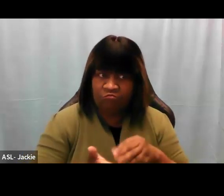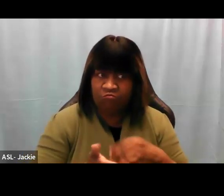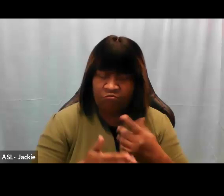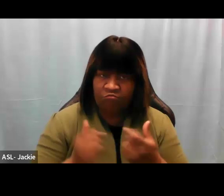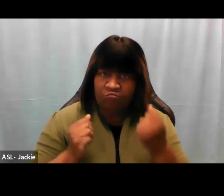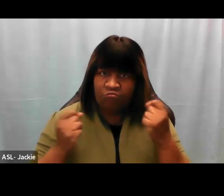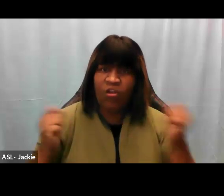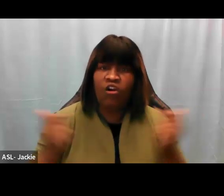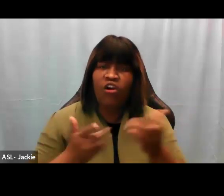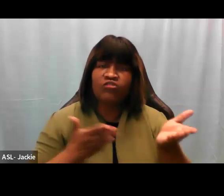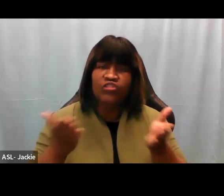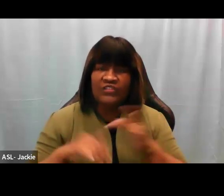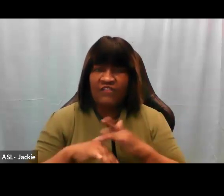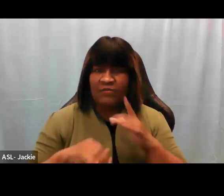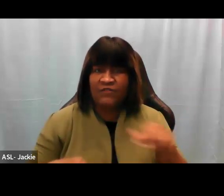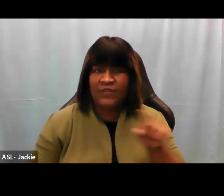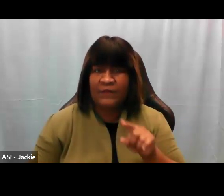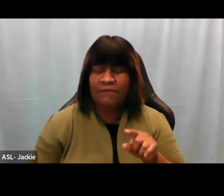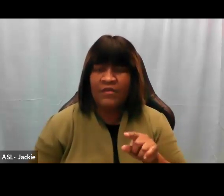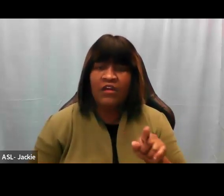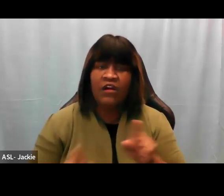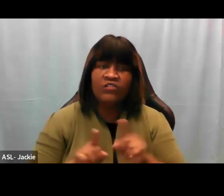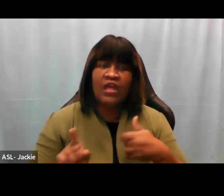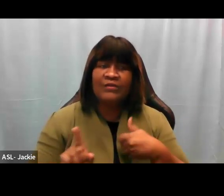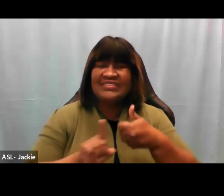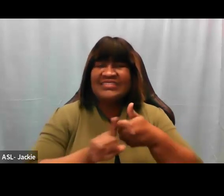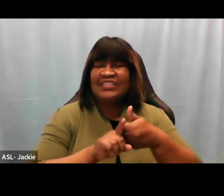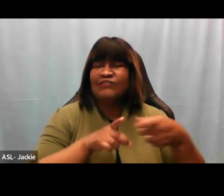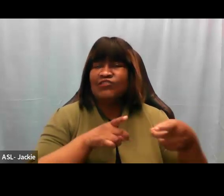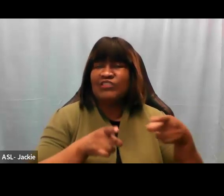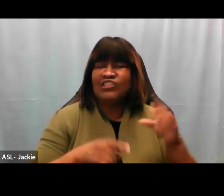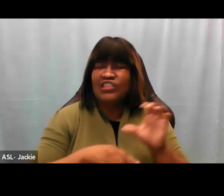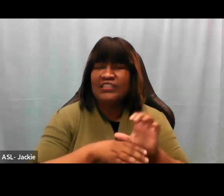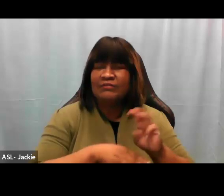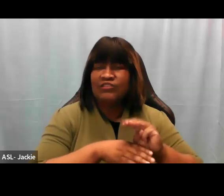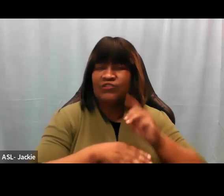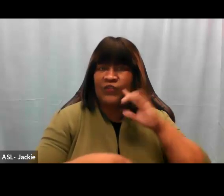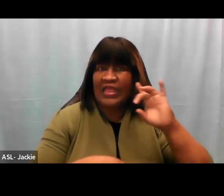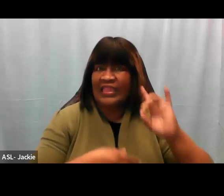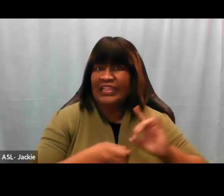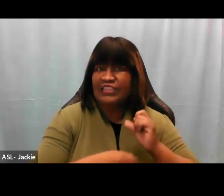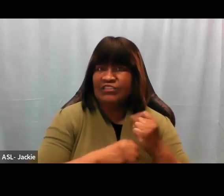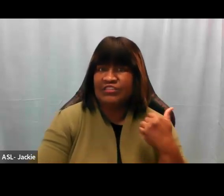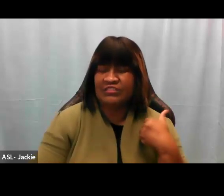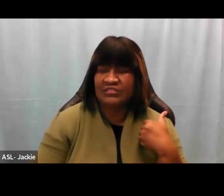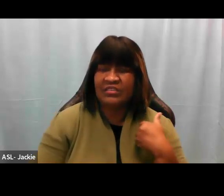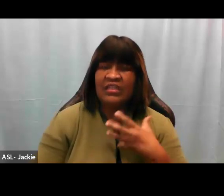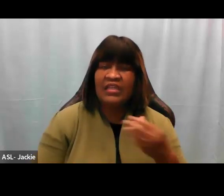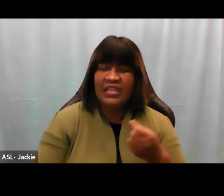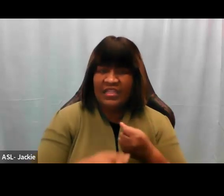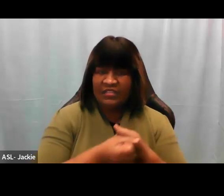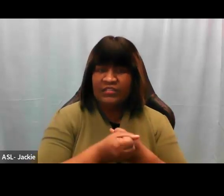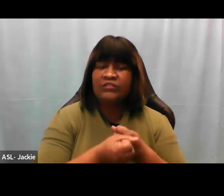the services available. I was also a self-direction case manager for about 8 years. And I have been a support broker